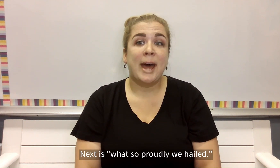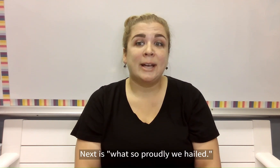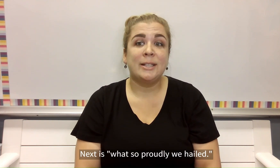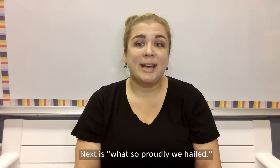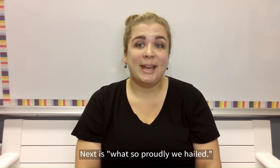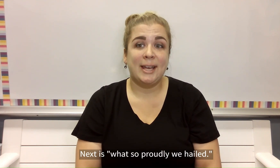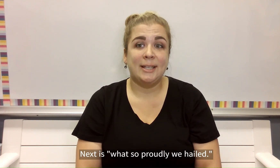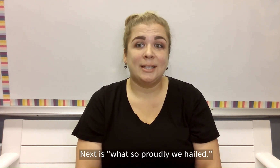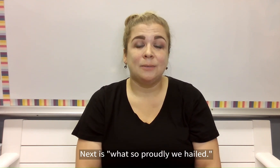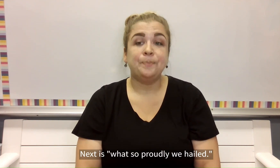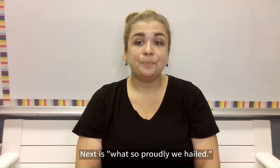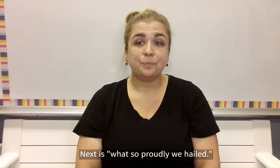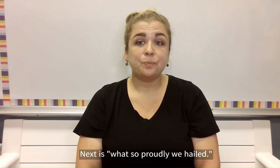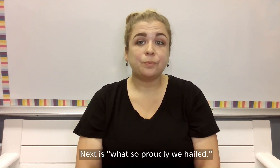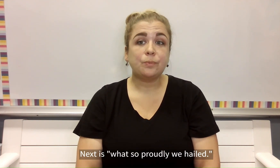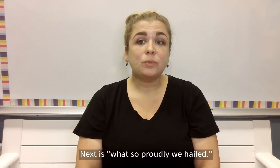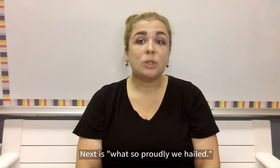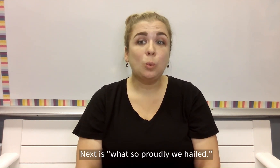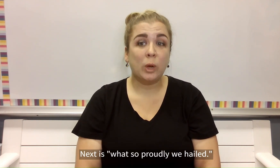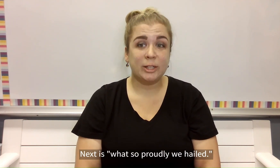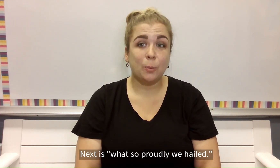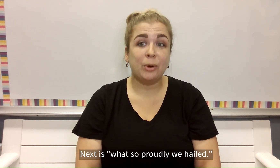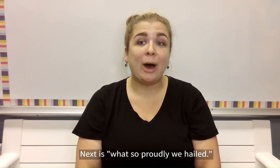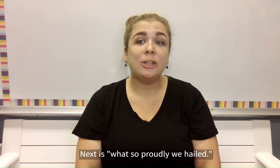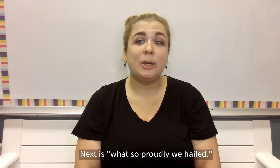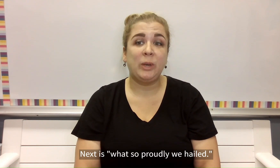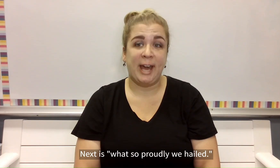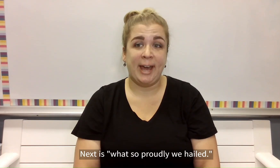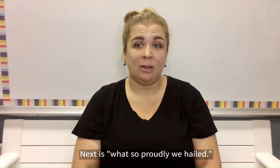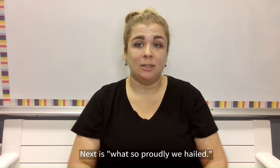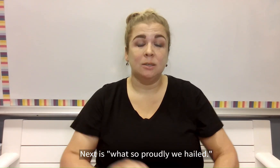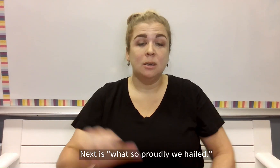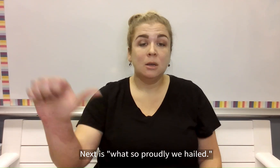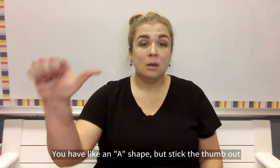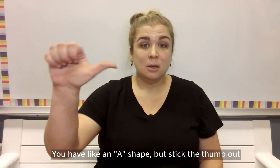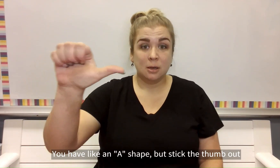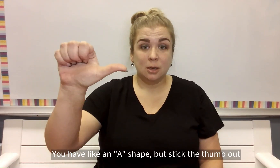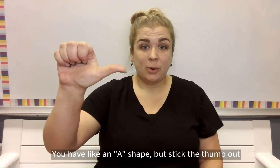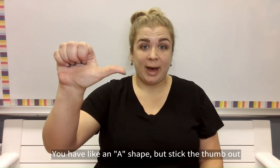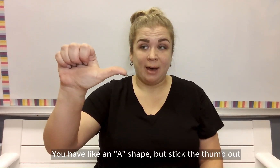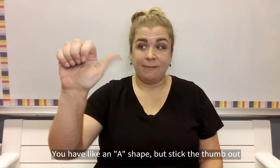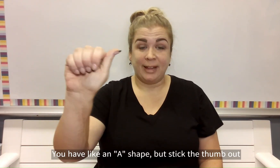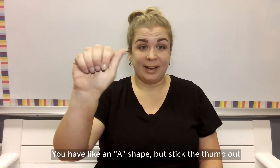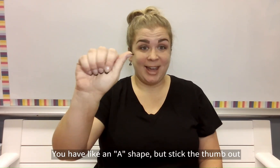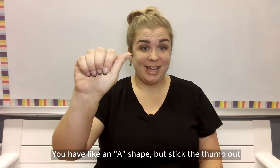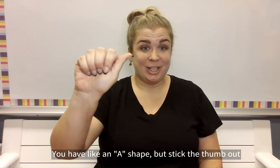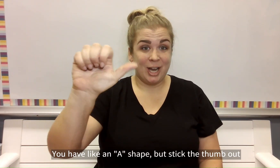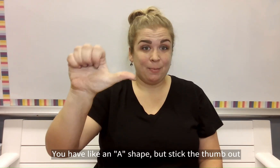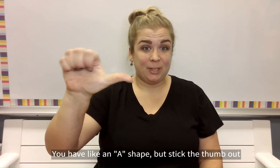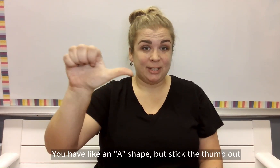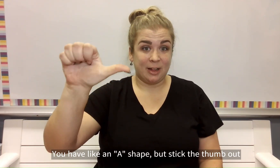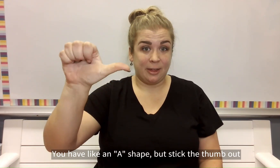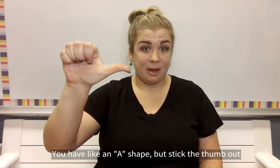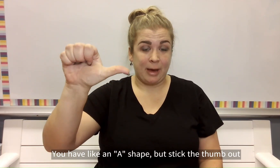Next is, "What so proudly we hailed." You have like an A shape, but stick the thumb